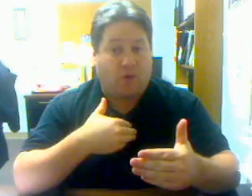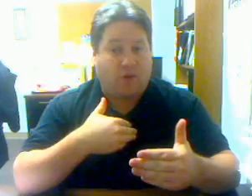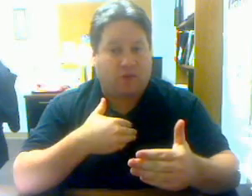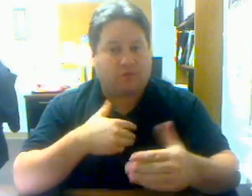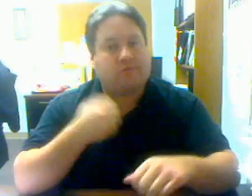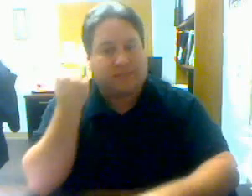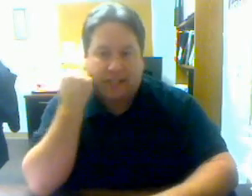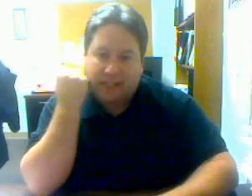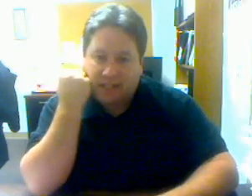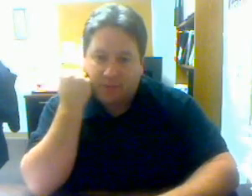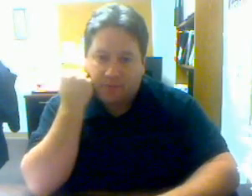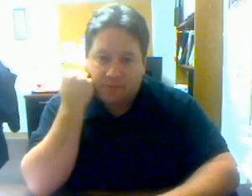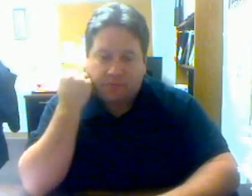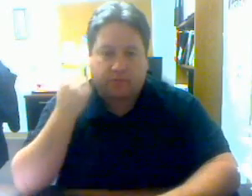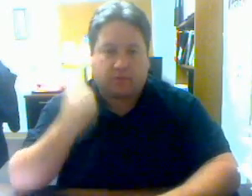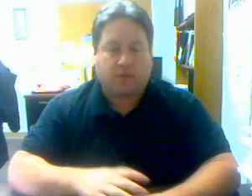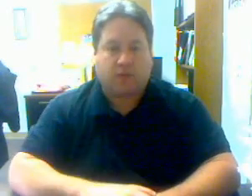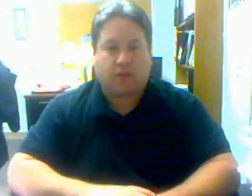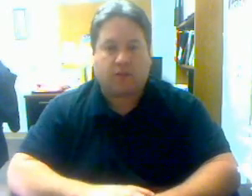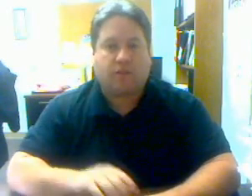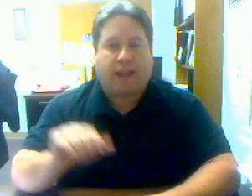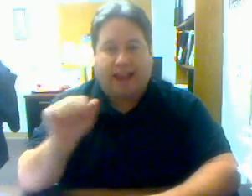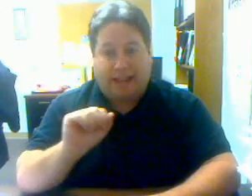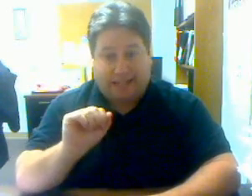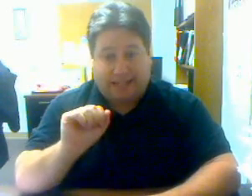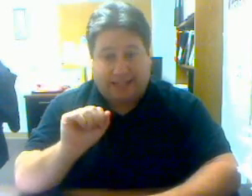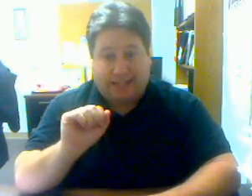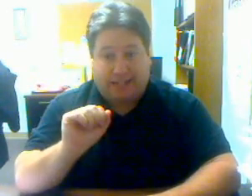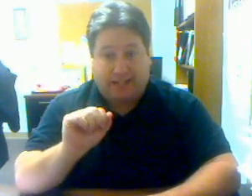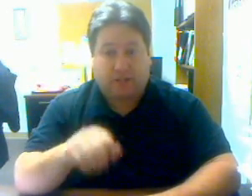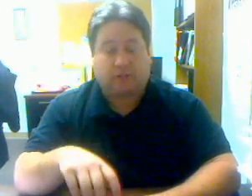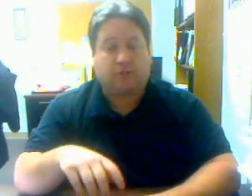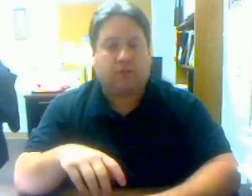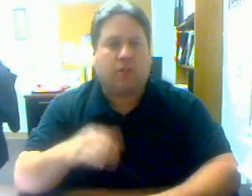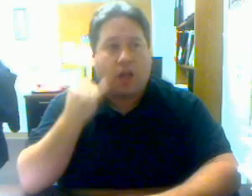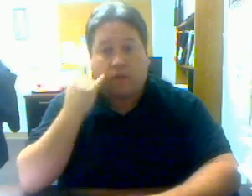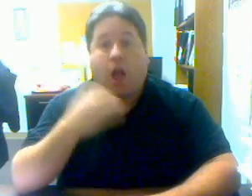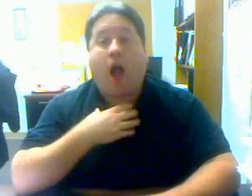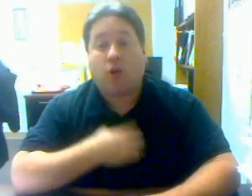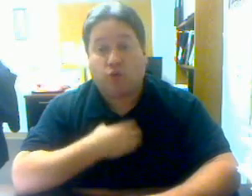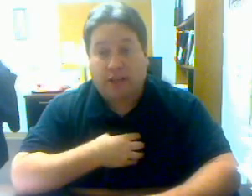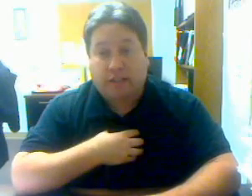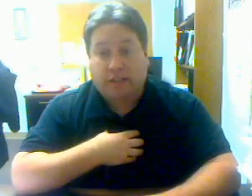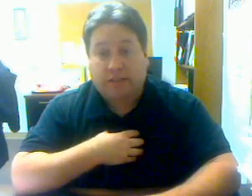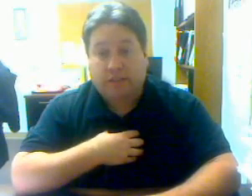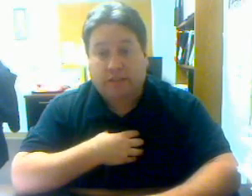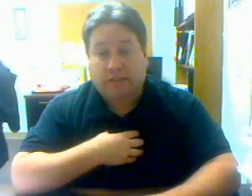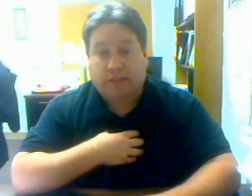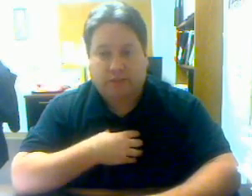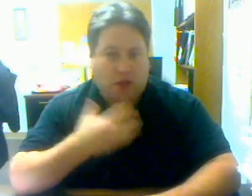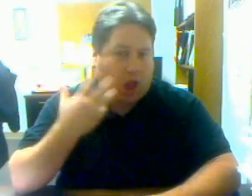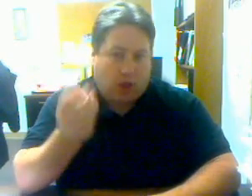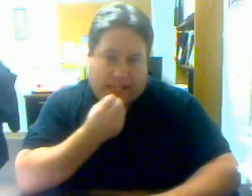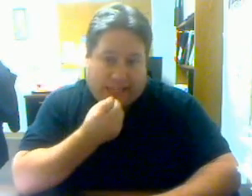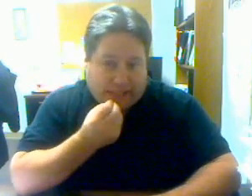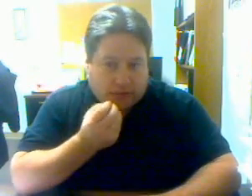the antecedent condition to eating is hunger. If you're threatened by someone, might punch them.